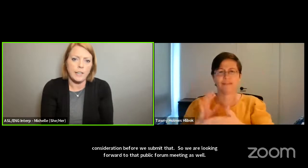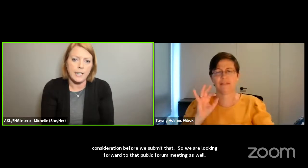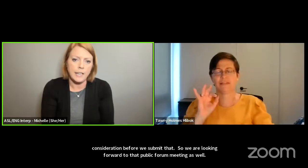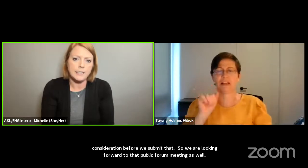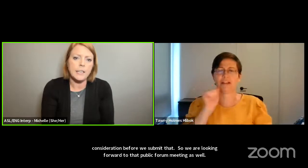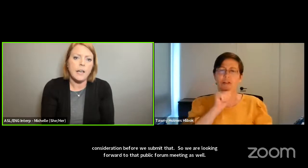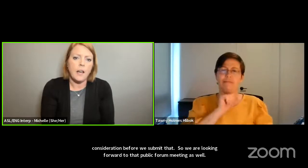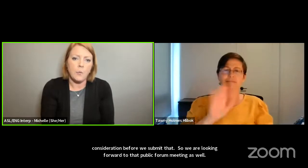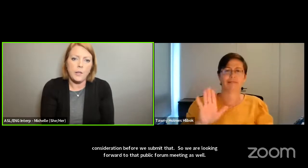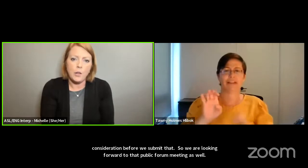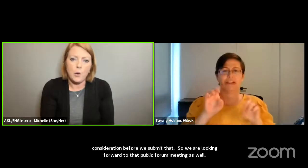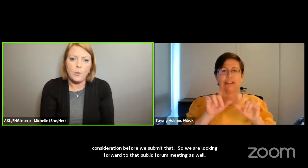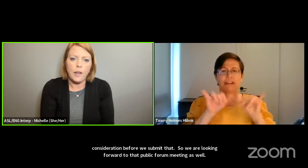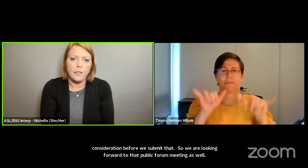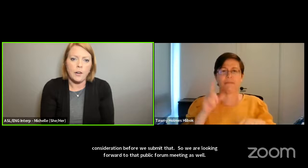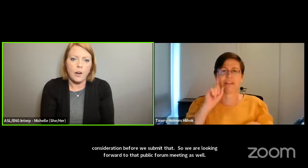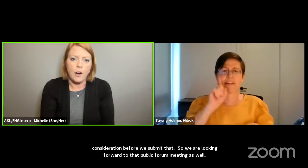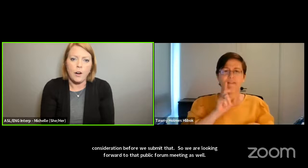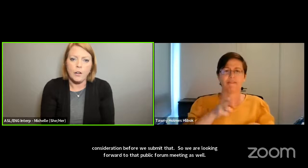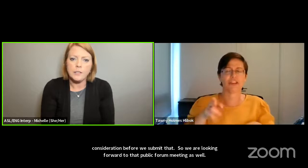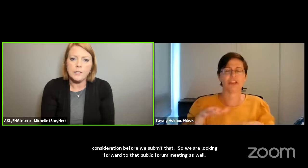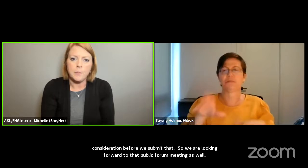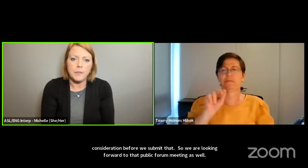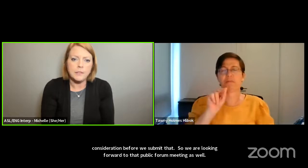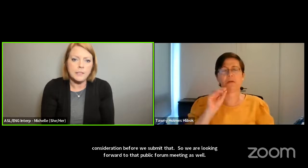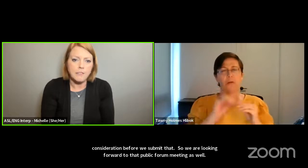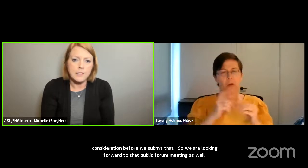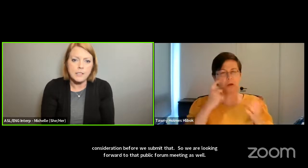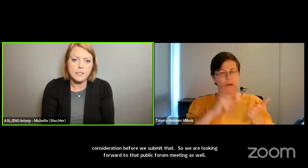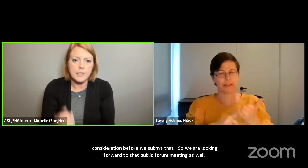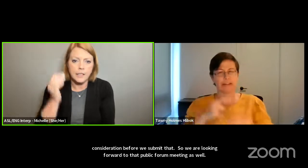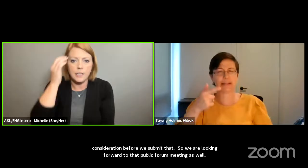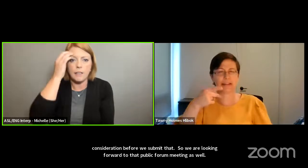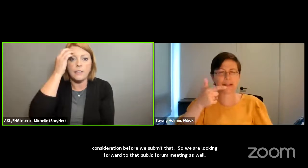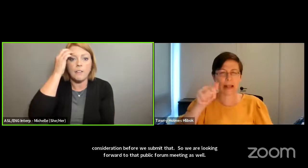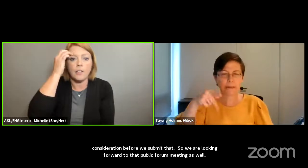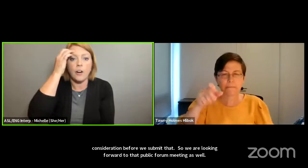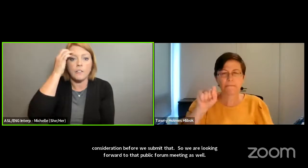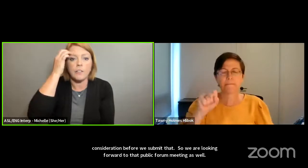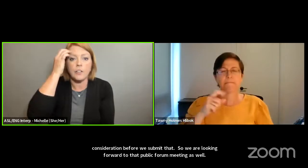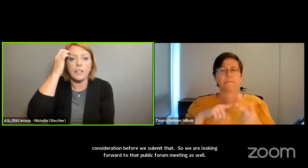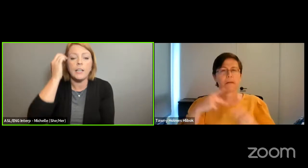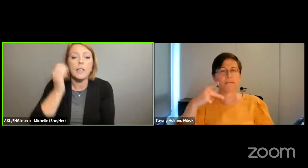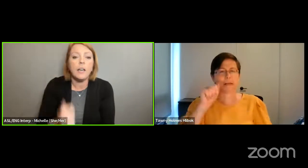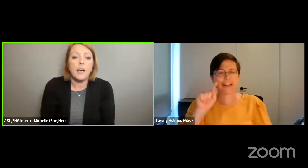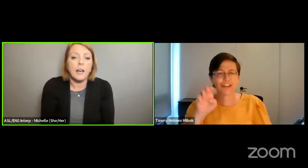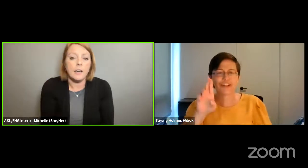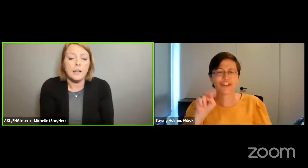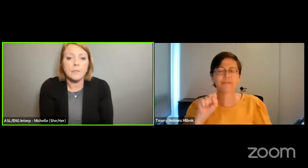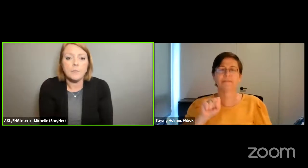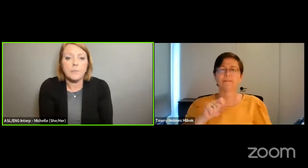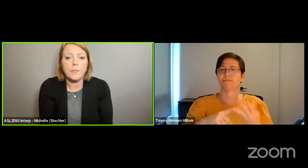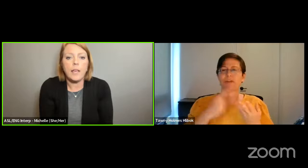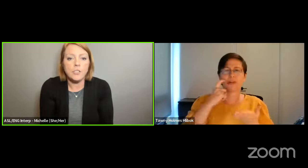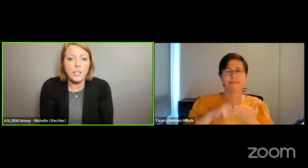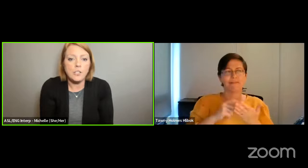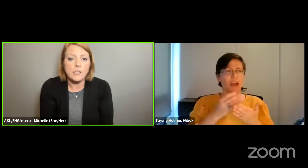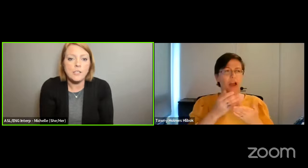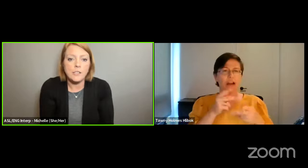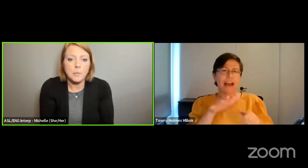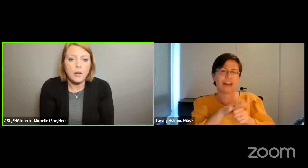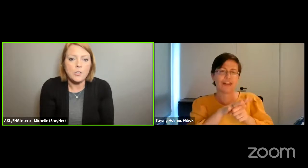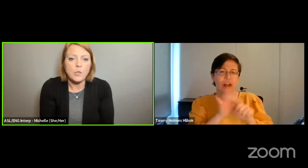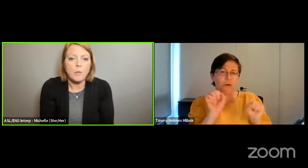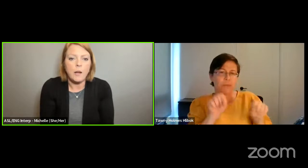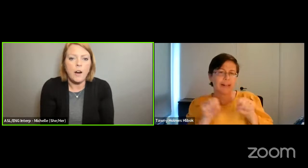that we've recognized. We know that there are some deficits in the deaf and hard of hearing